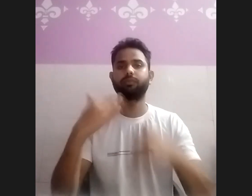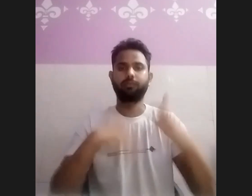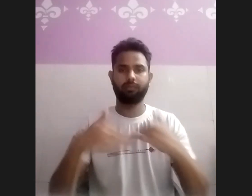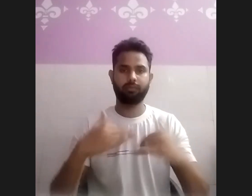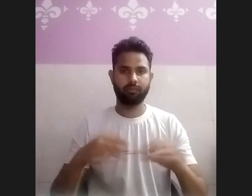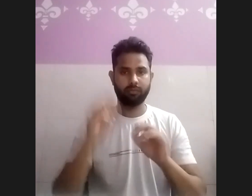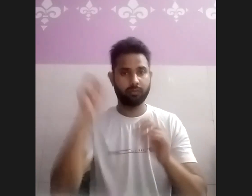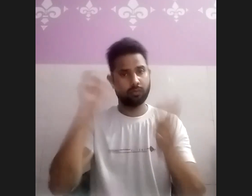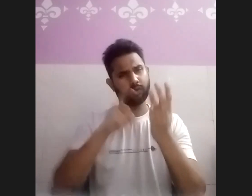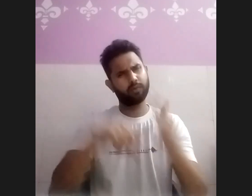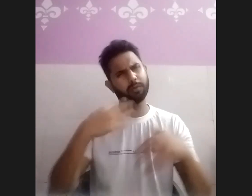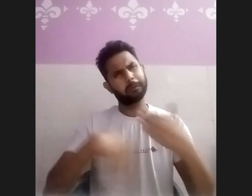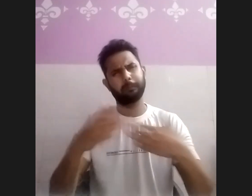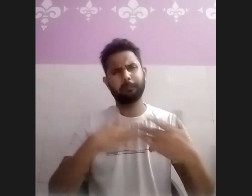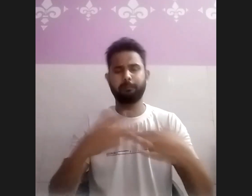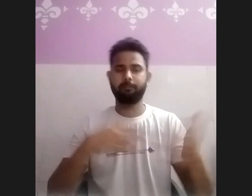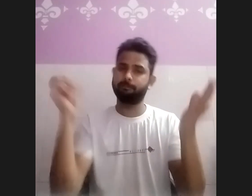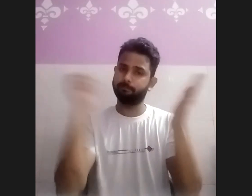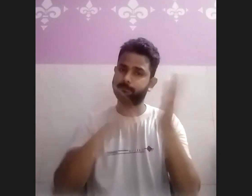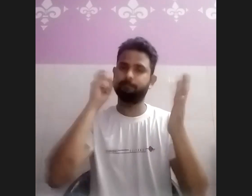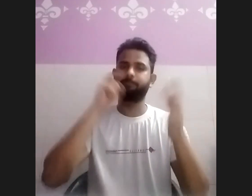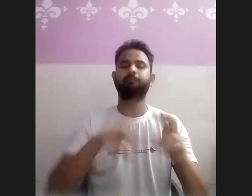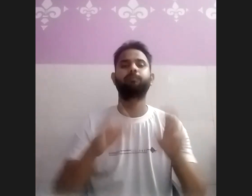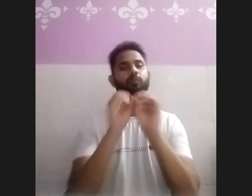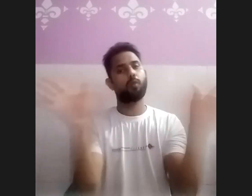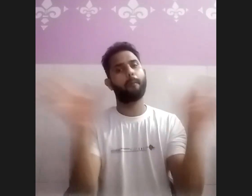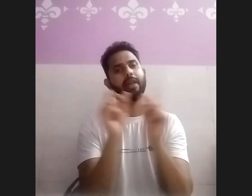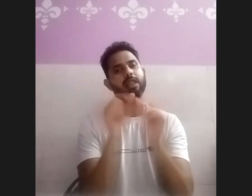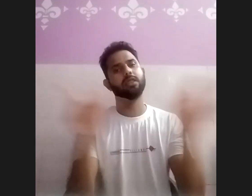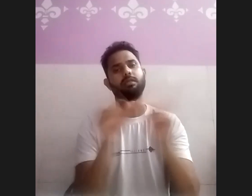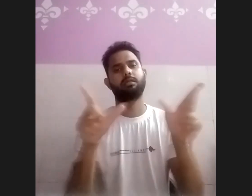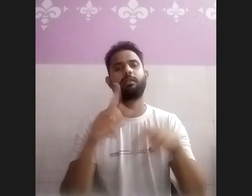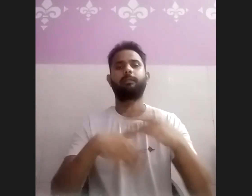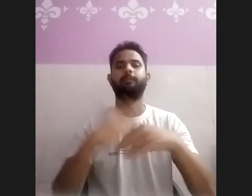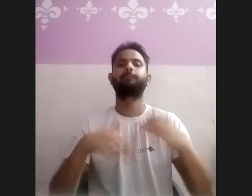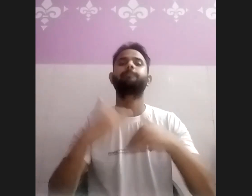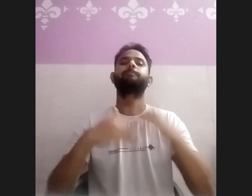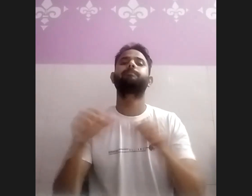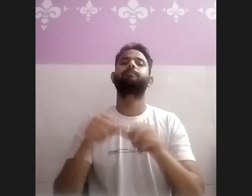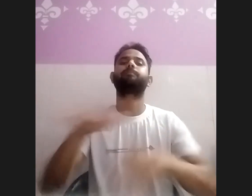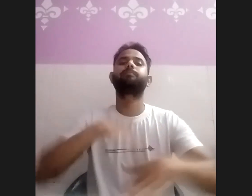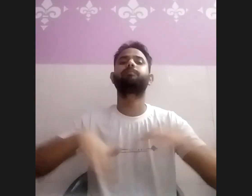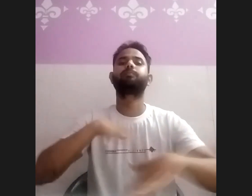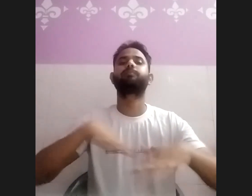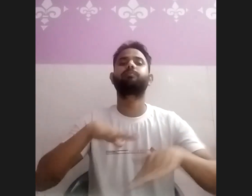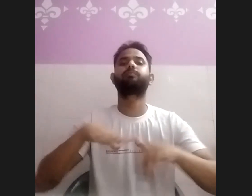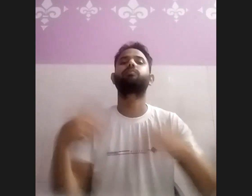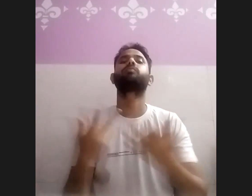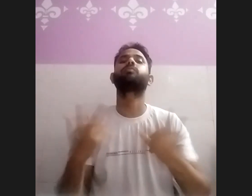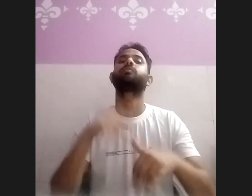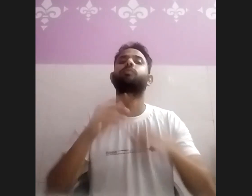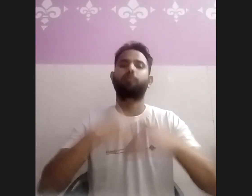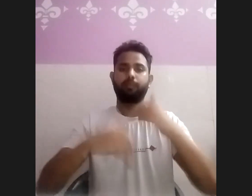every time whenever you open the app. So it makes the process a little uneasy. And